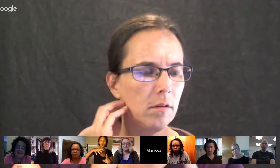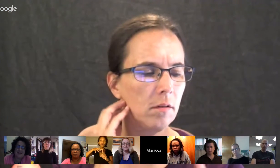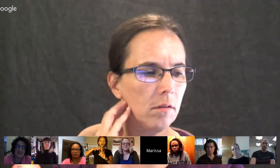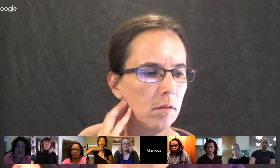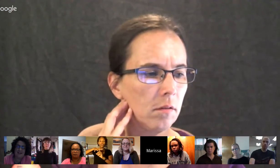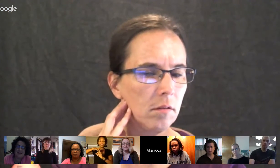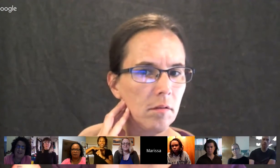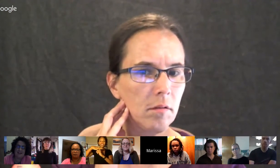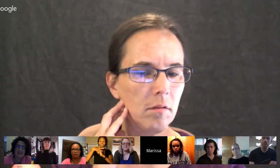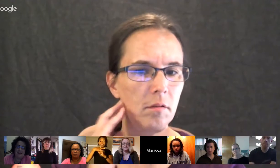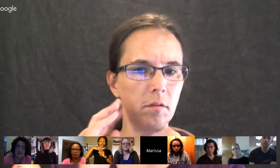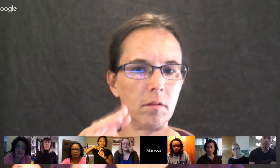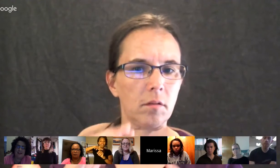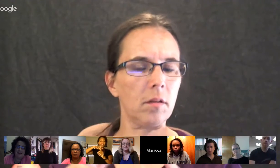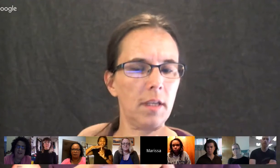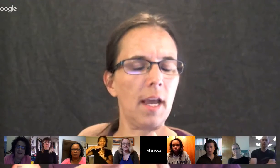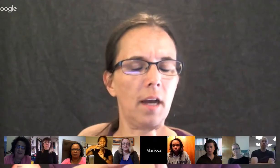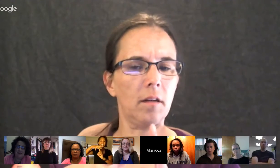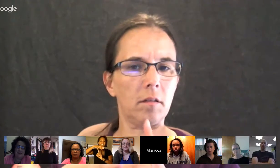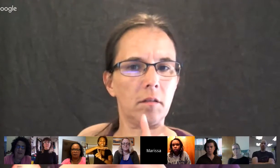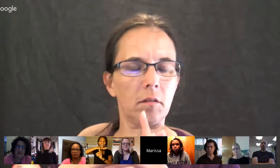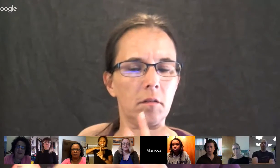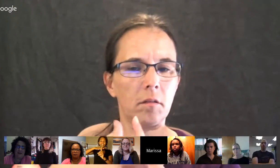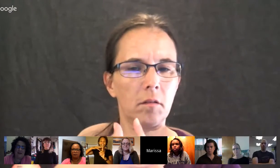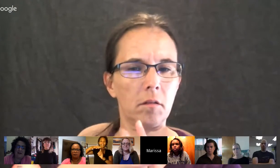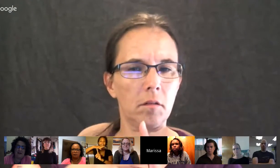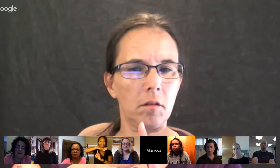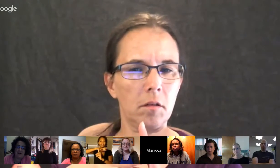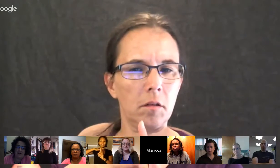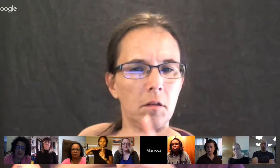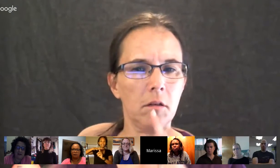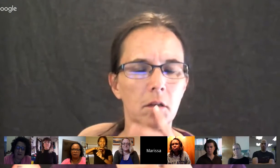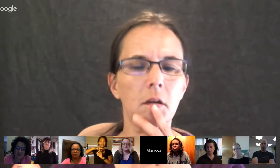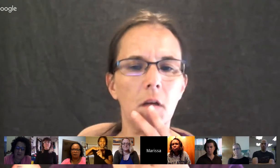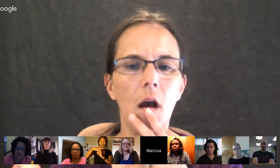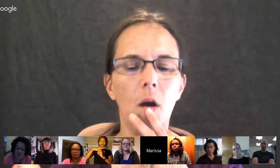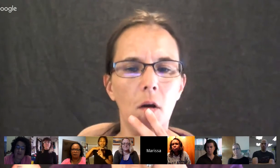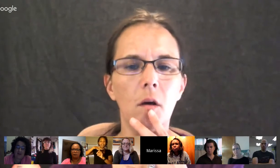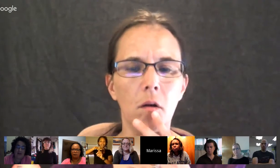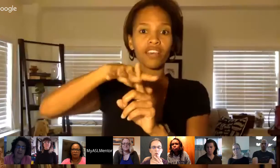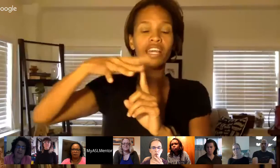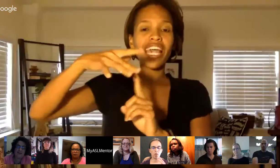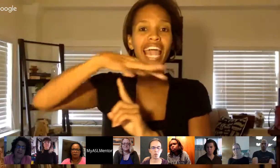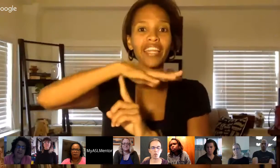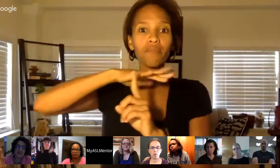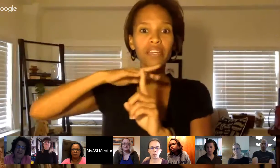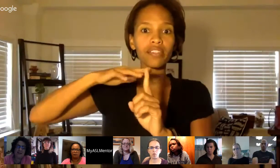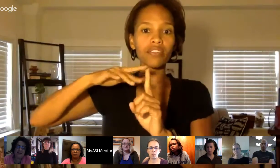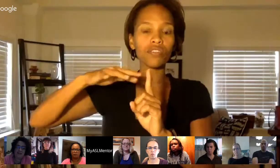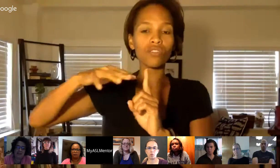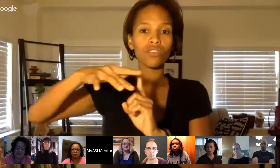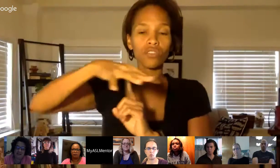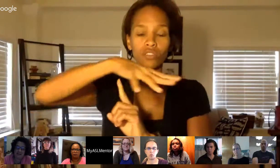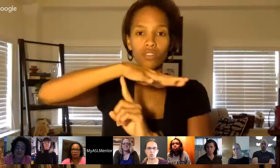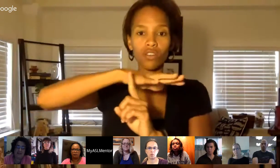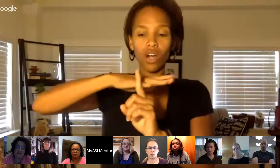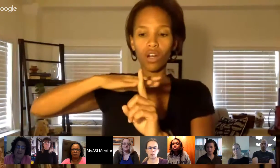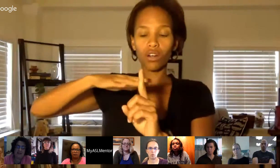Experience. Oh, this means, yeah. I sign it like this, but it's the same thing, and it